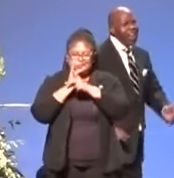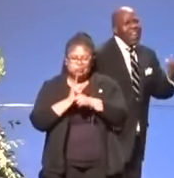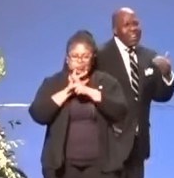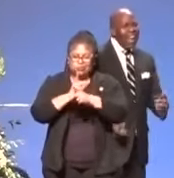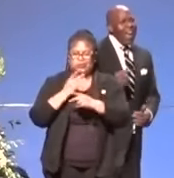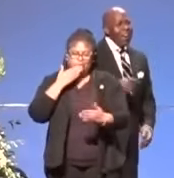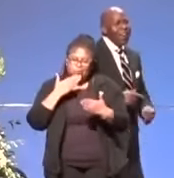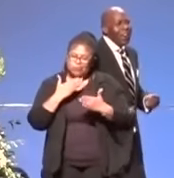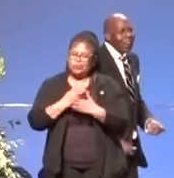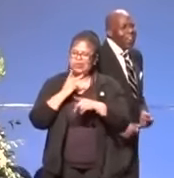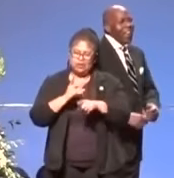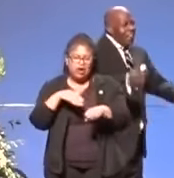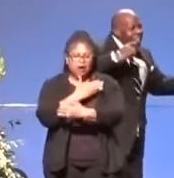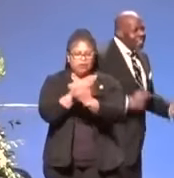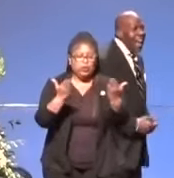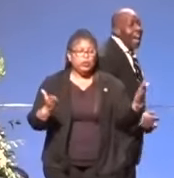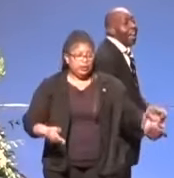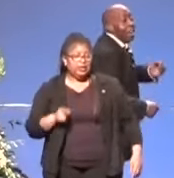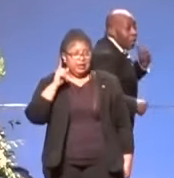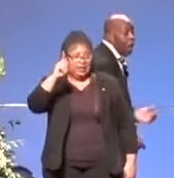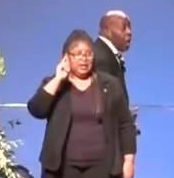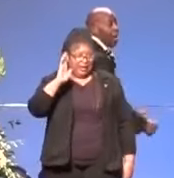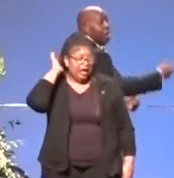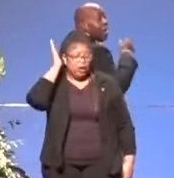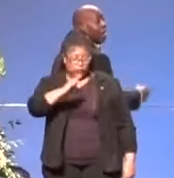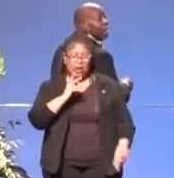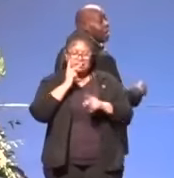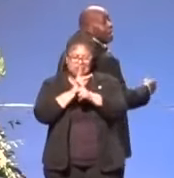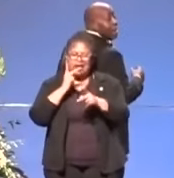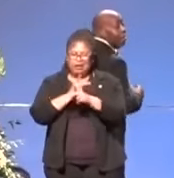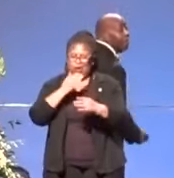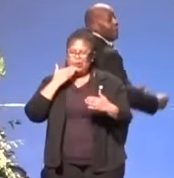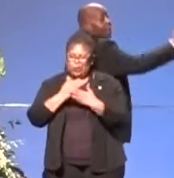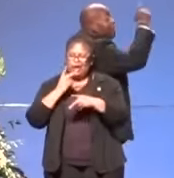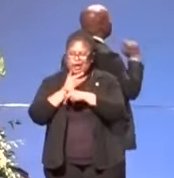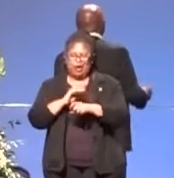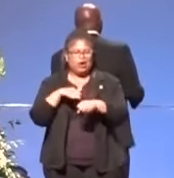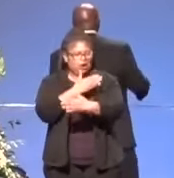He will take you. Good.